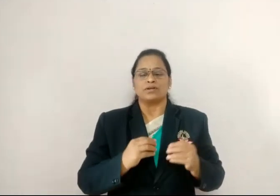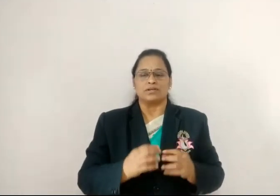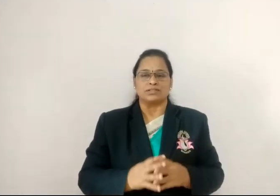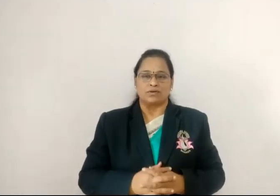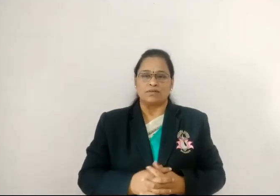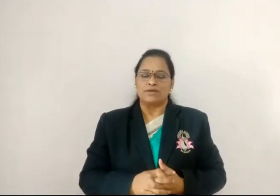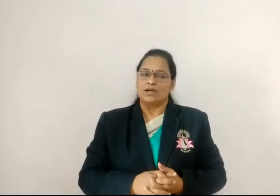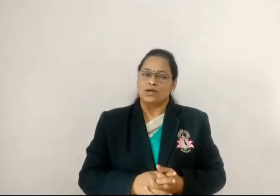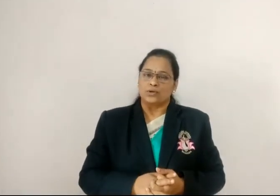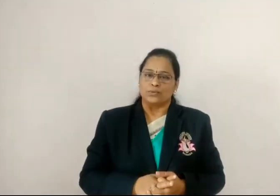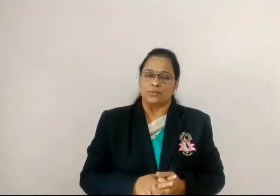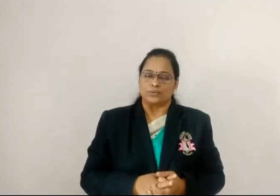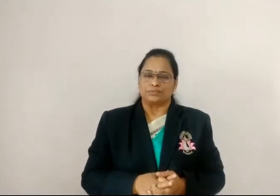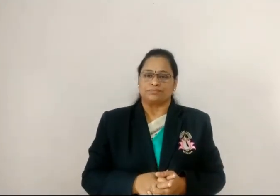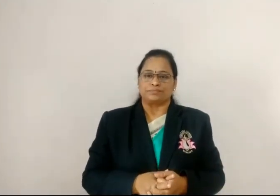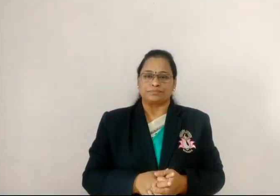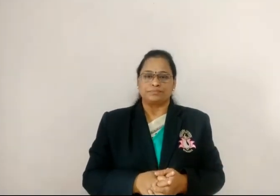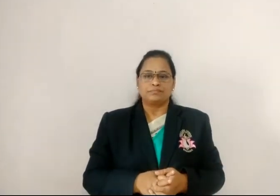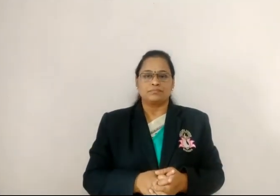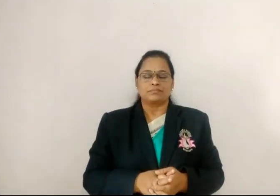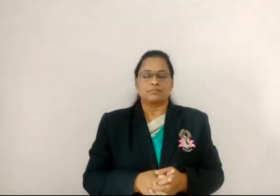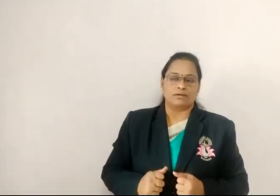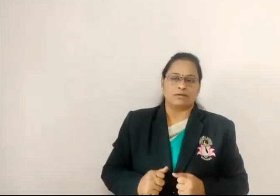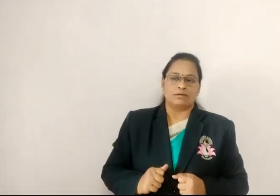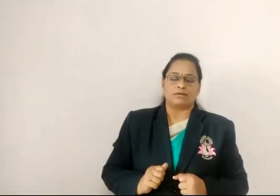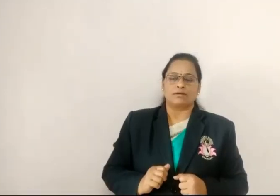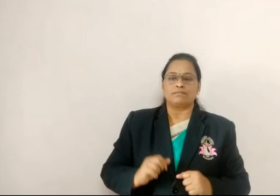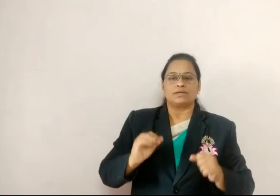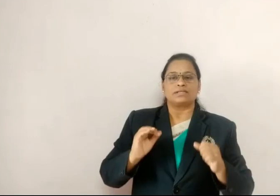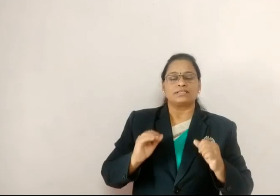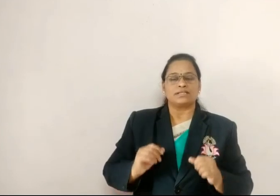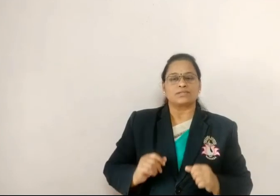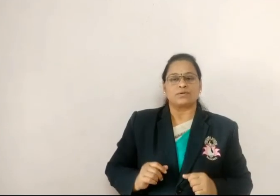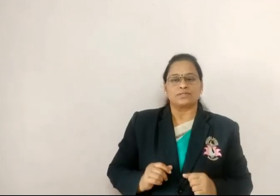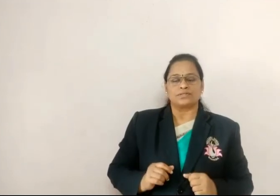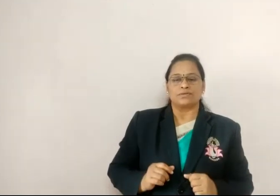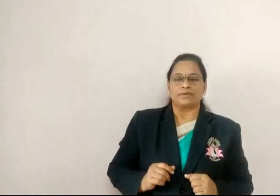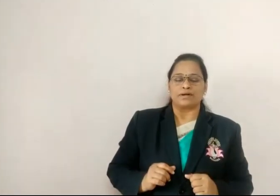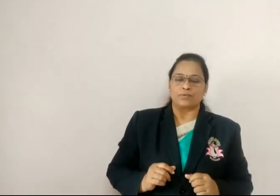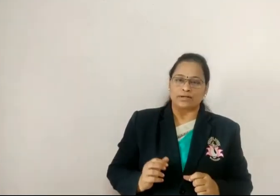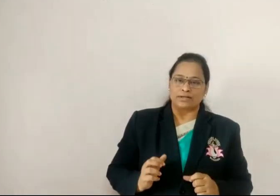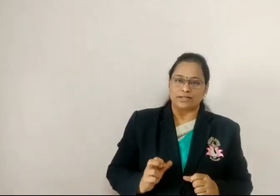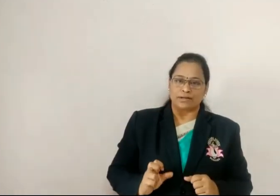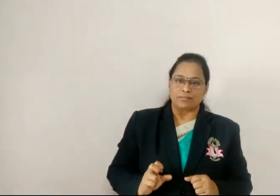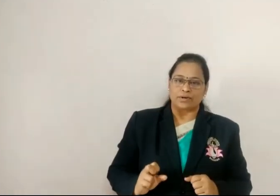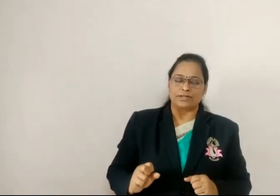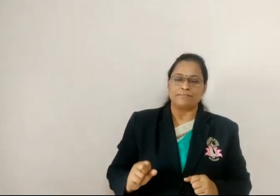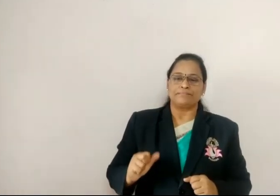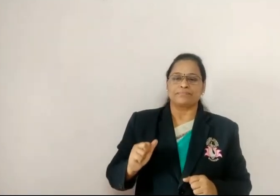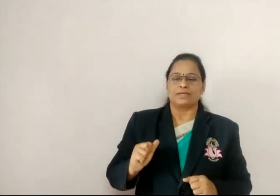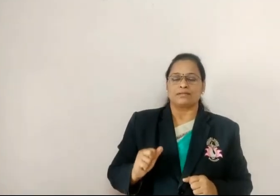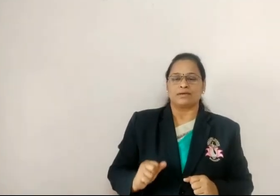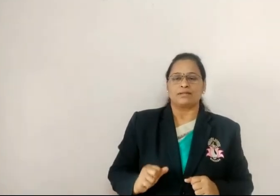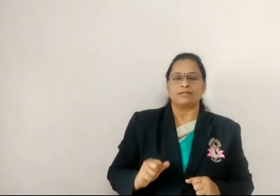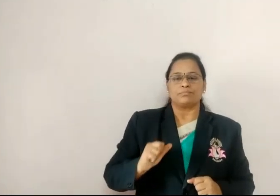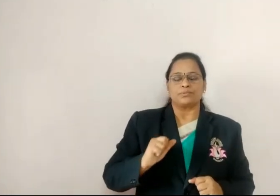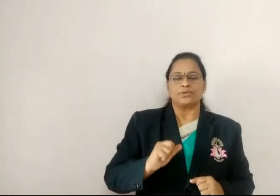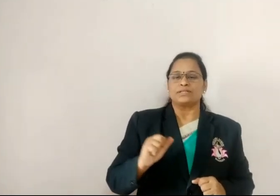molecules of glucose. If there is less quantity of carbohydrate in our body, then proteins